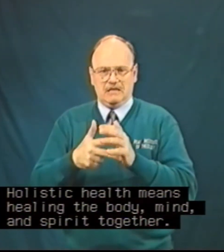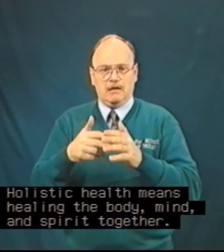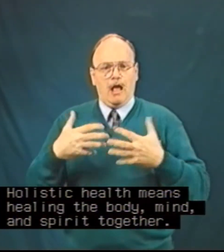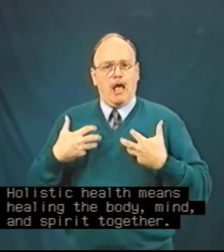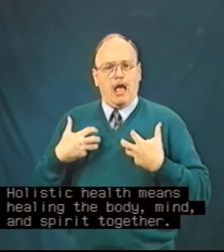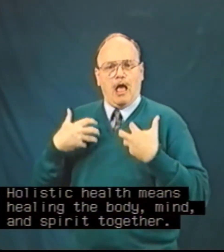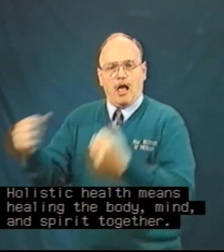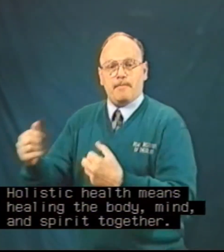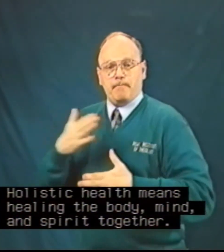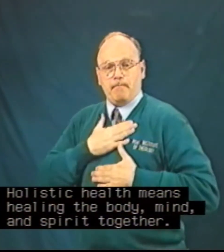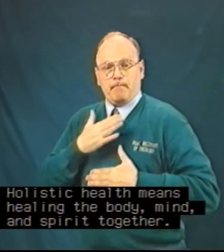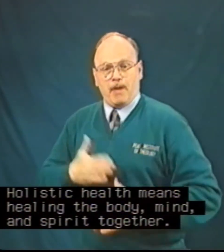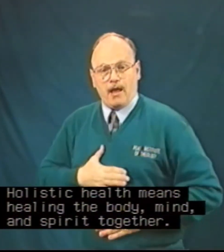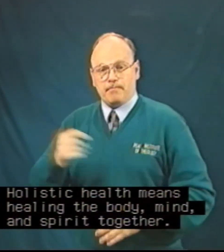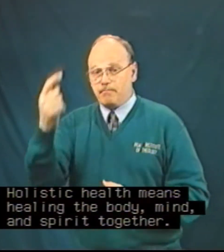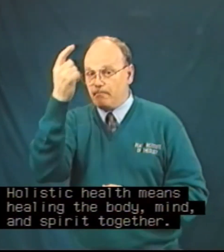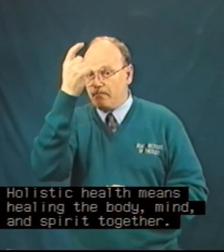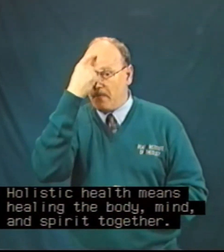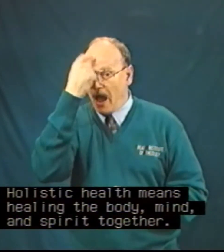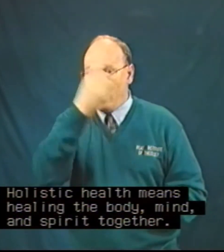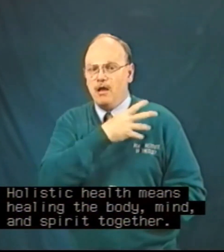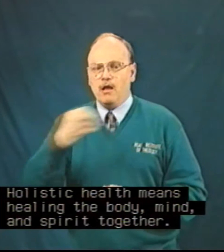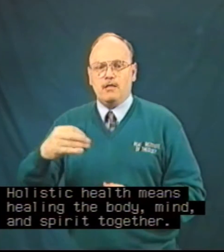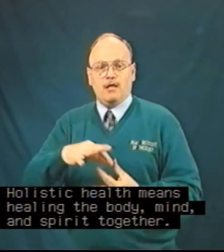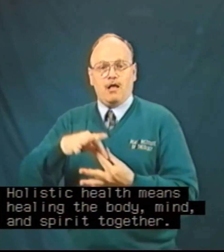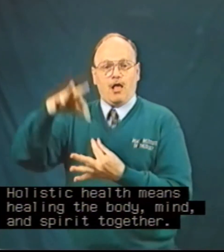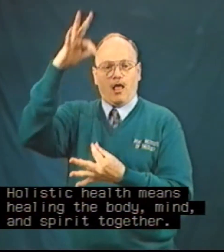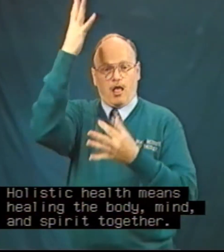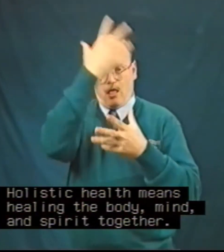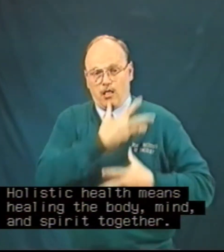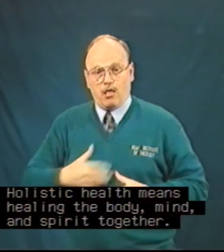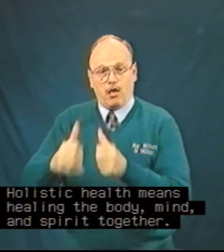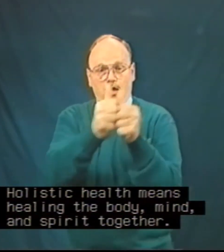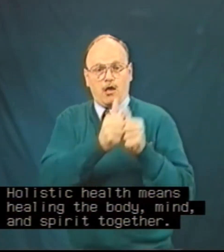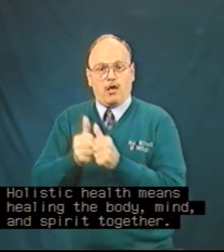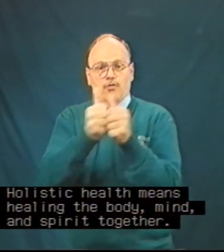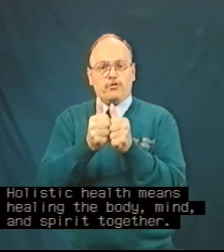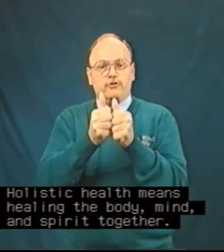Holistic health means healing the body, mind and spirit together.